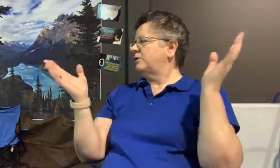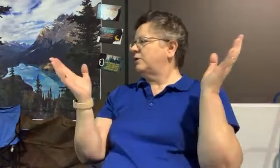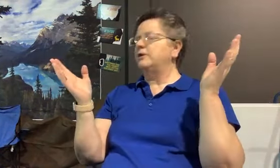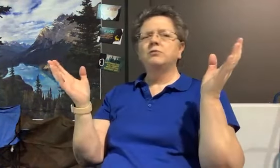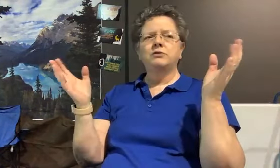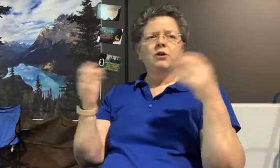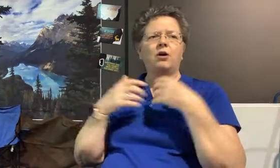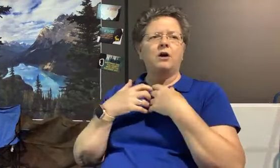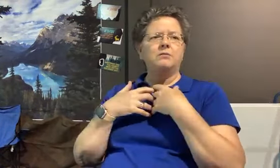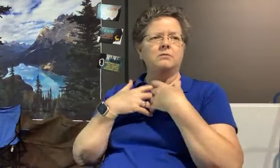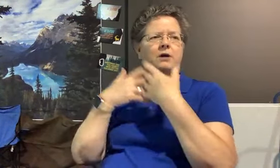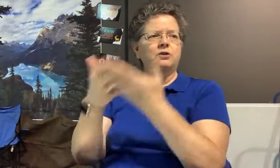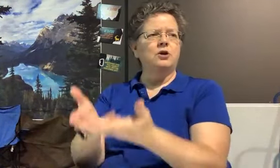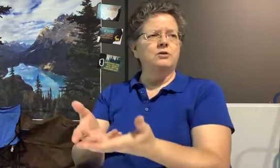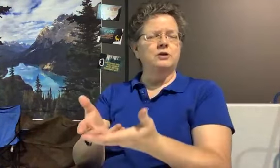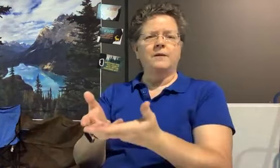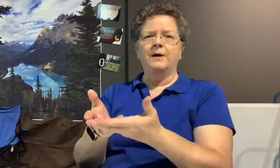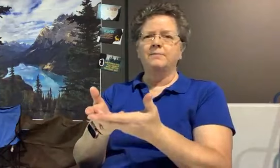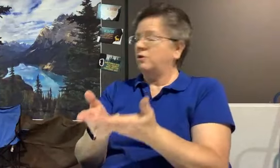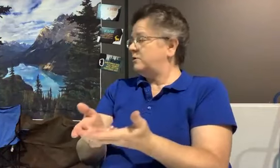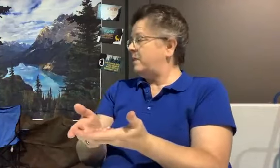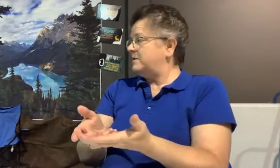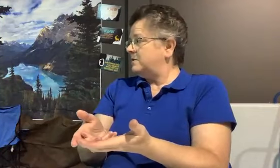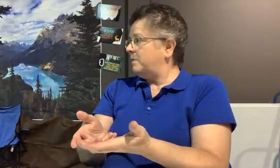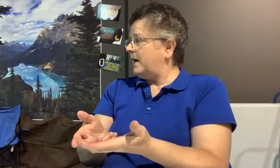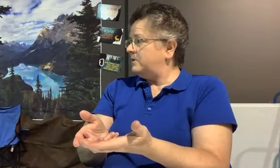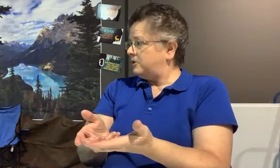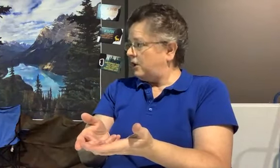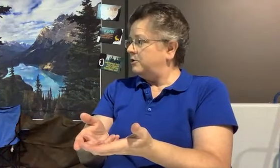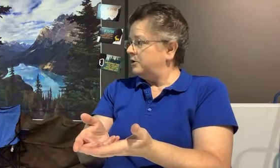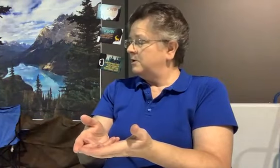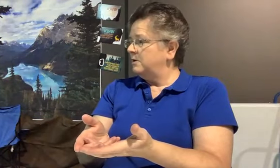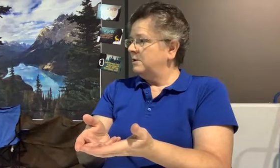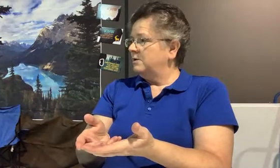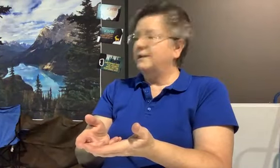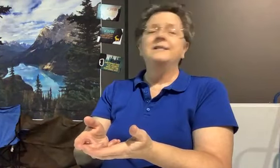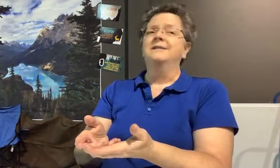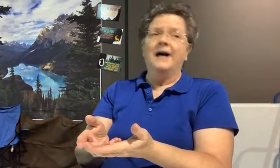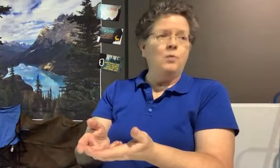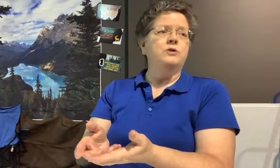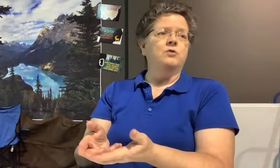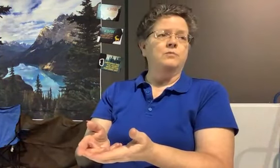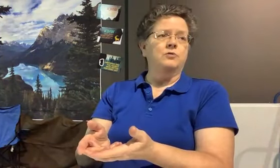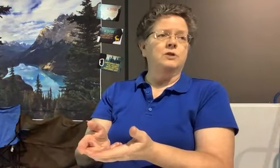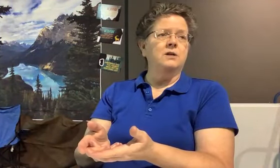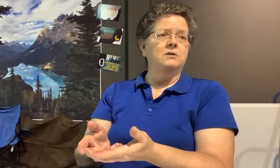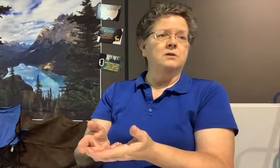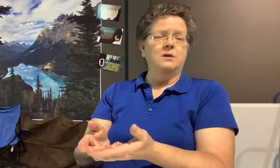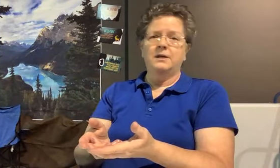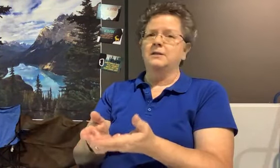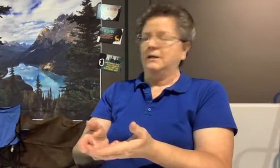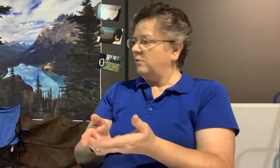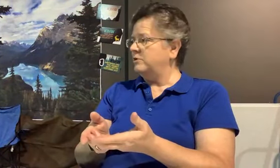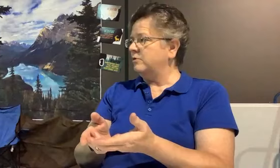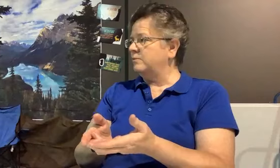you know, Israel's gone, now the church has come up, so those blessings apply to the church. That is not what Scripture says. That is not what Scripture